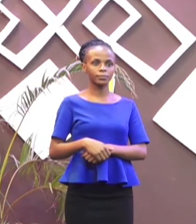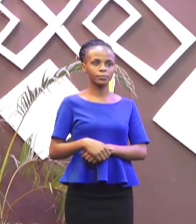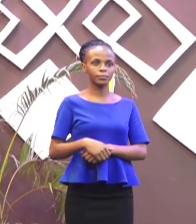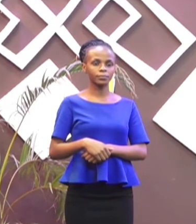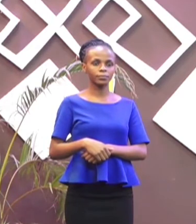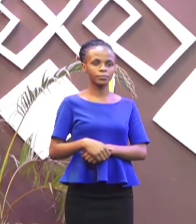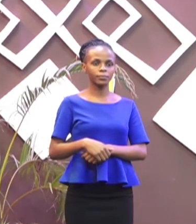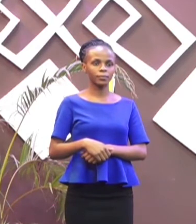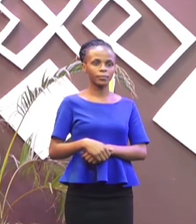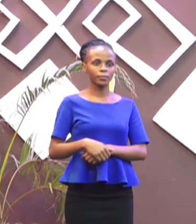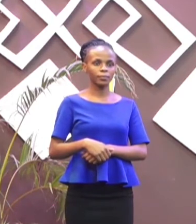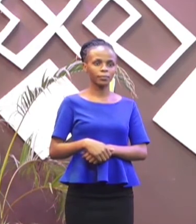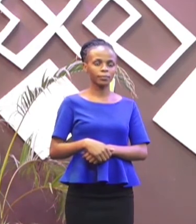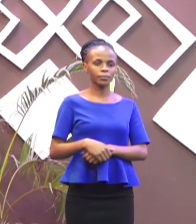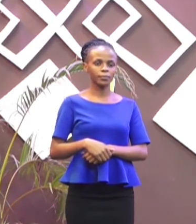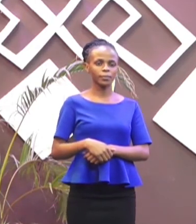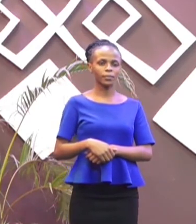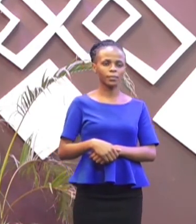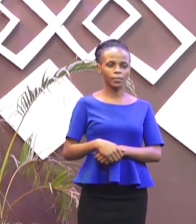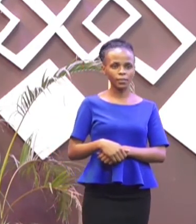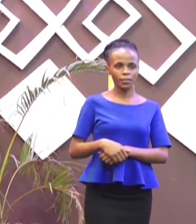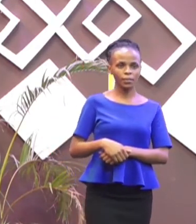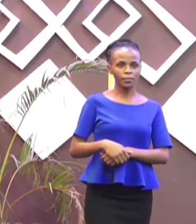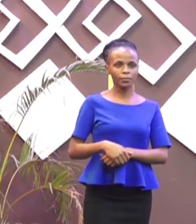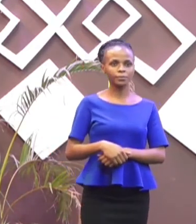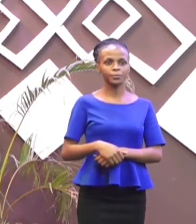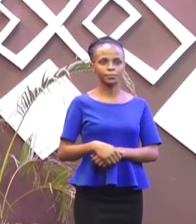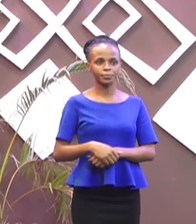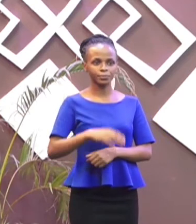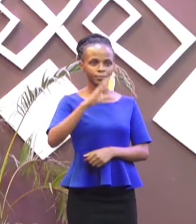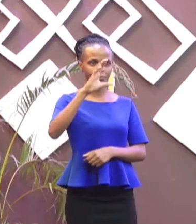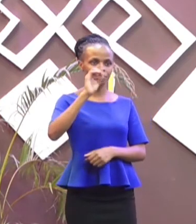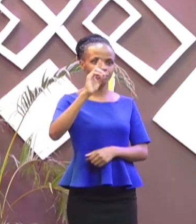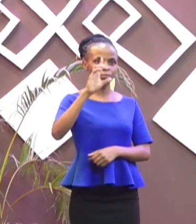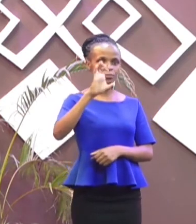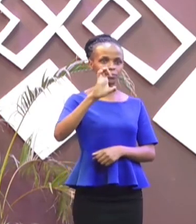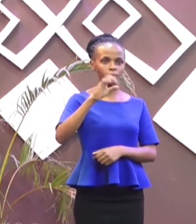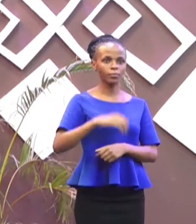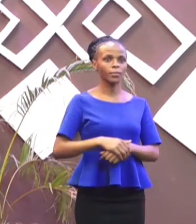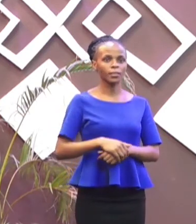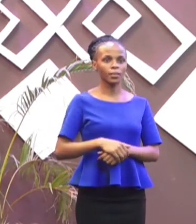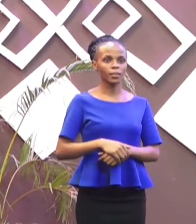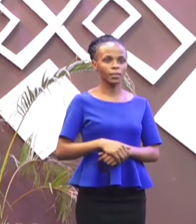nyongeraako kusaizi ali mu byuma eyo sobola ziraba bulungi. My eyes are not so good.